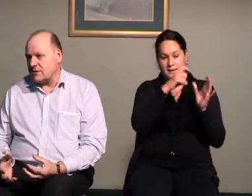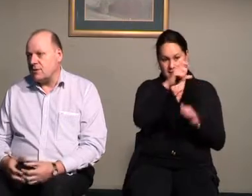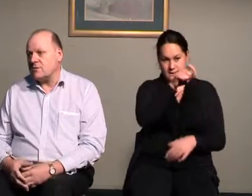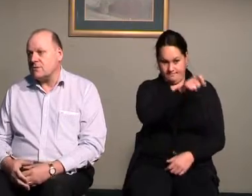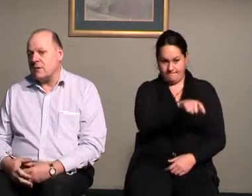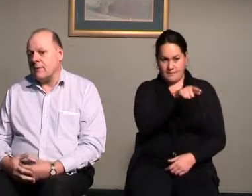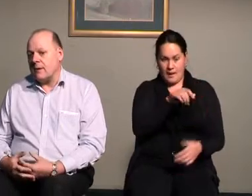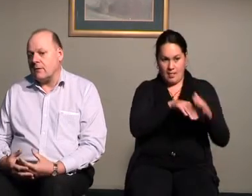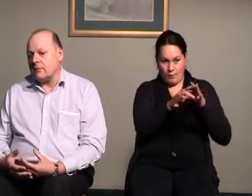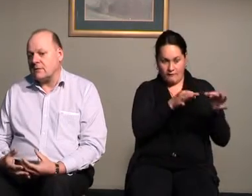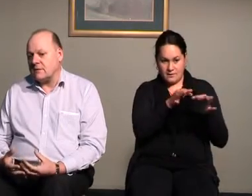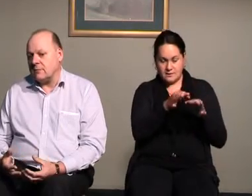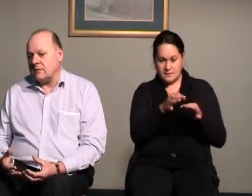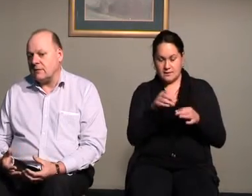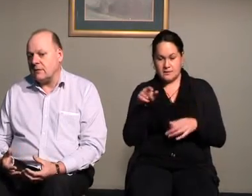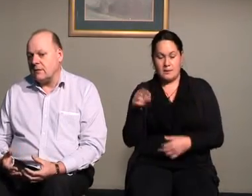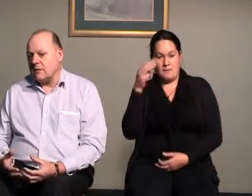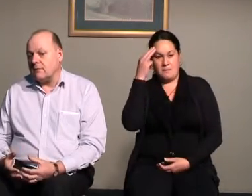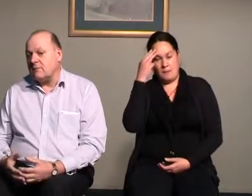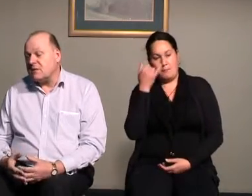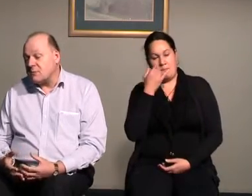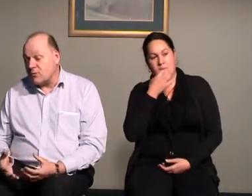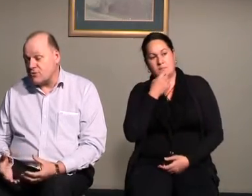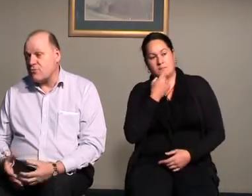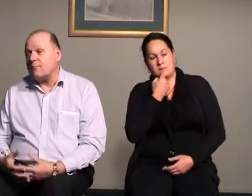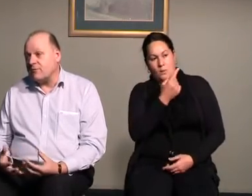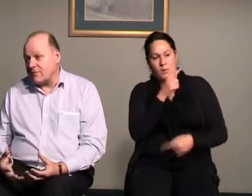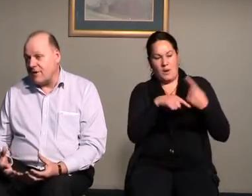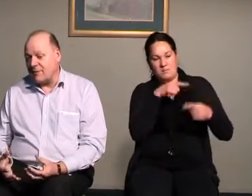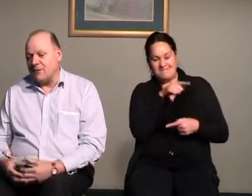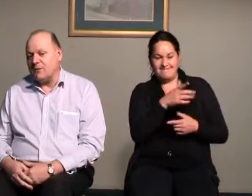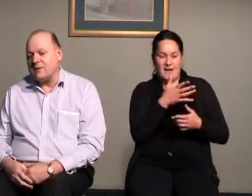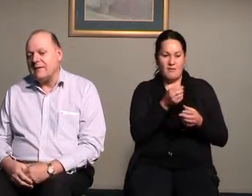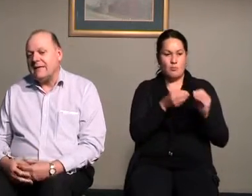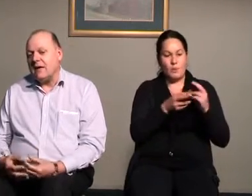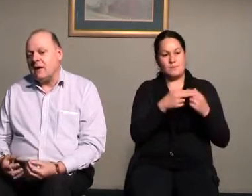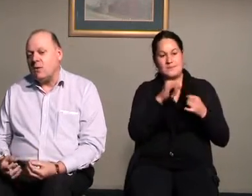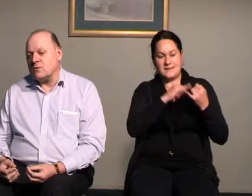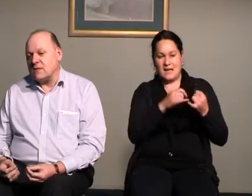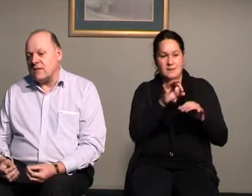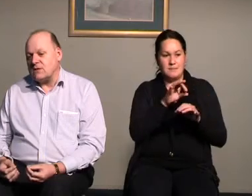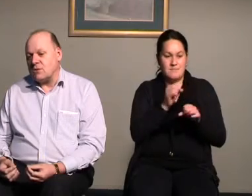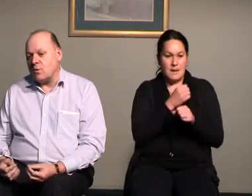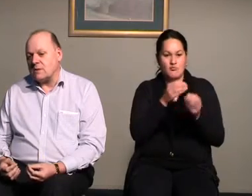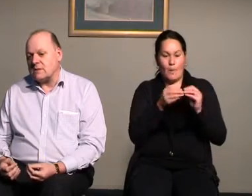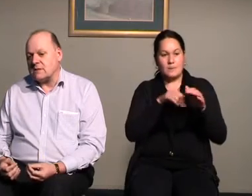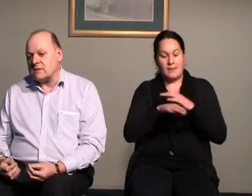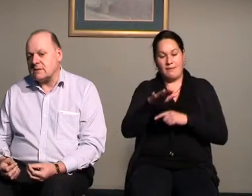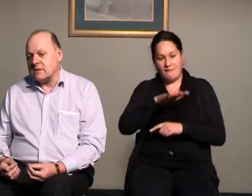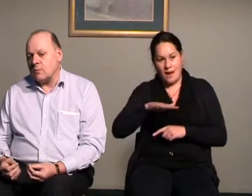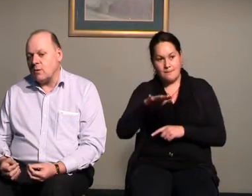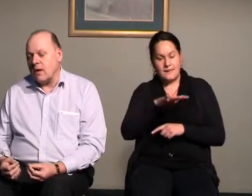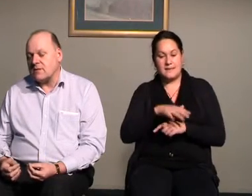her concerns about her son being, somewhat disruptive in the family unit. Also that she wanted